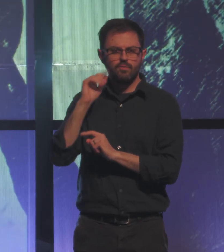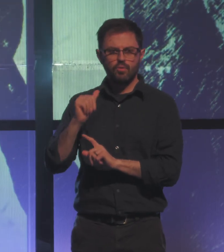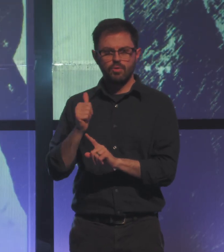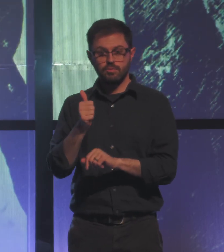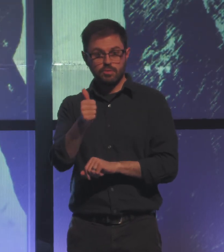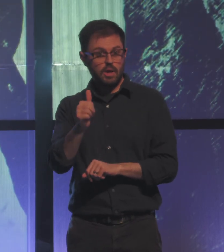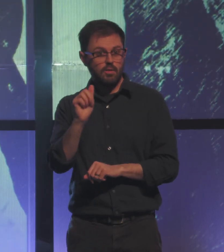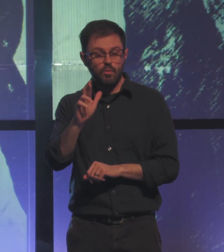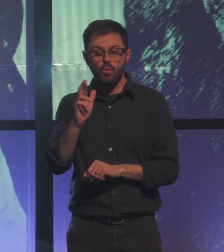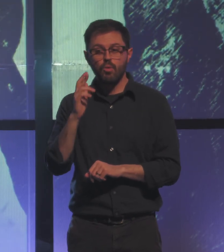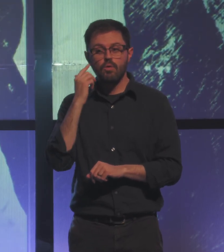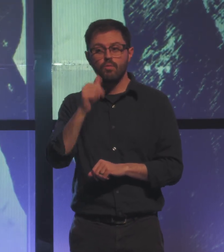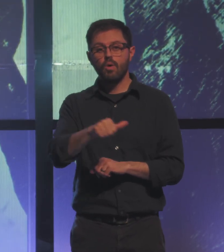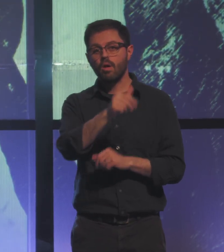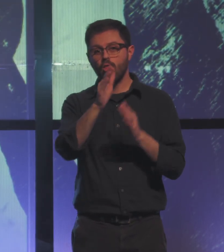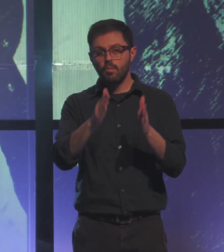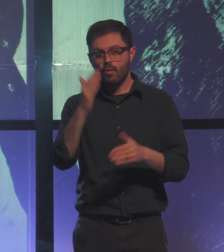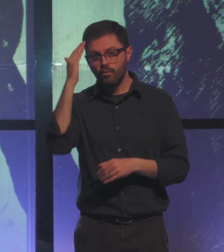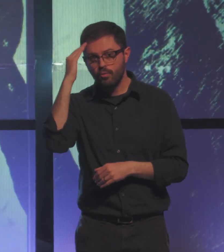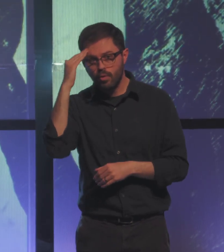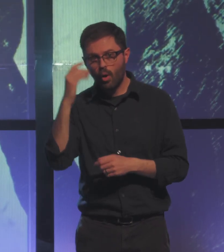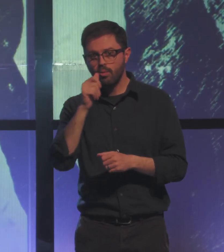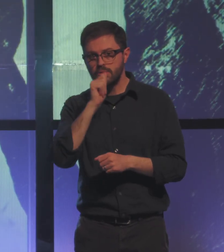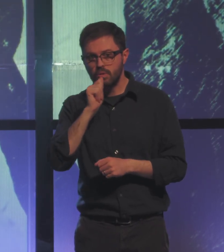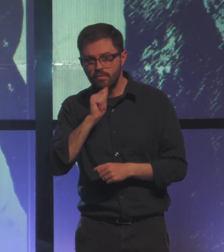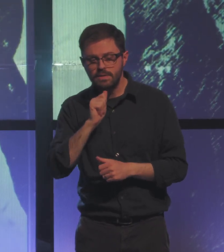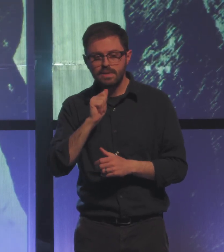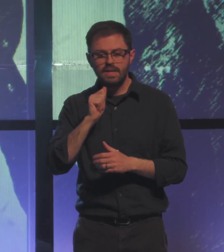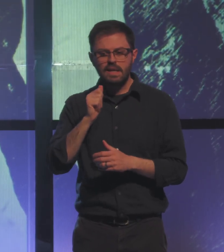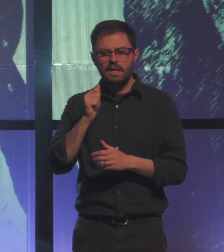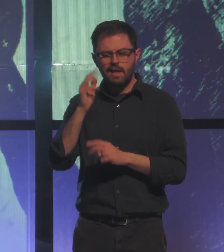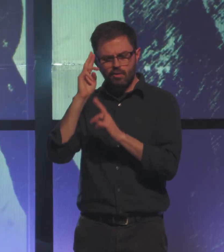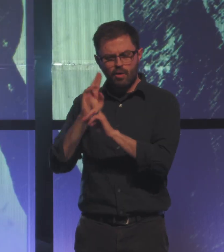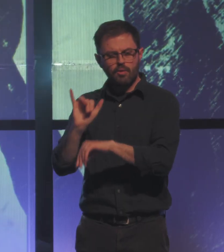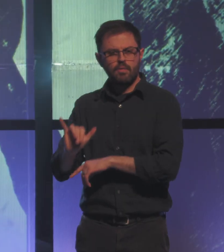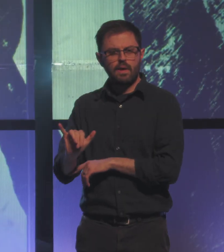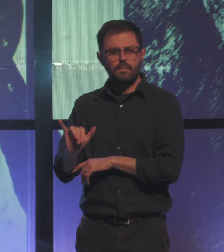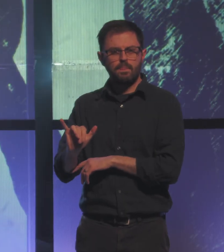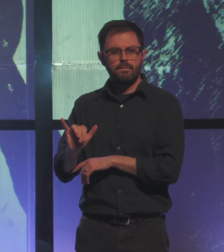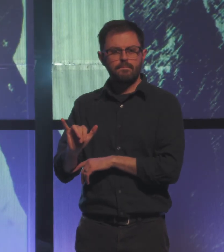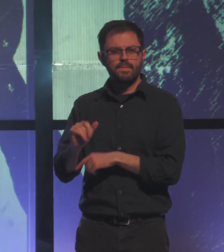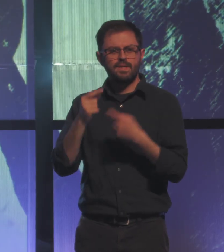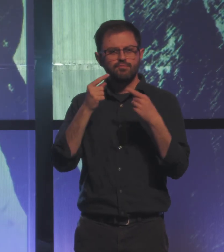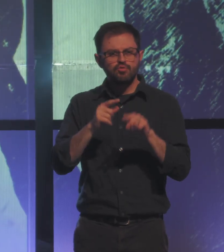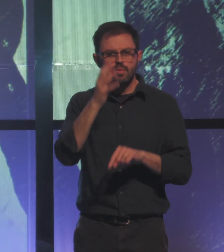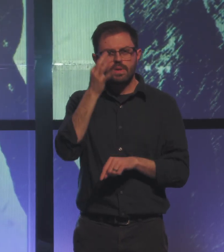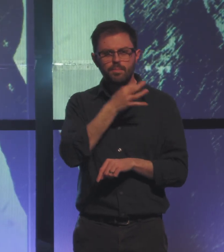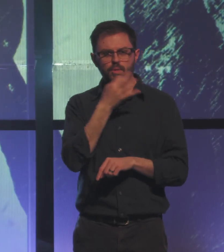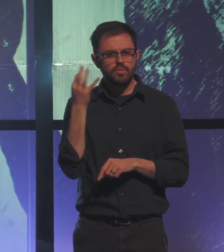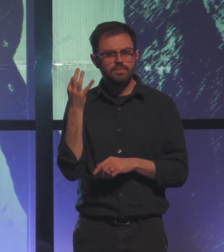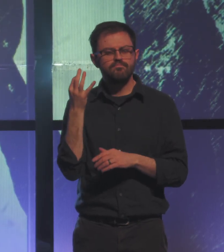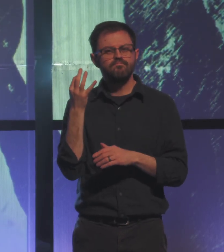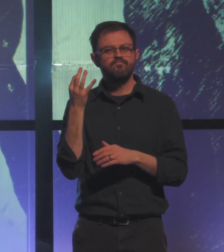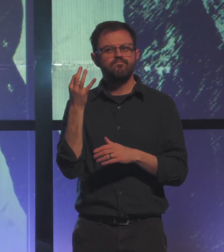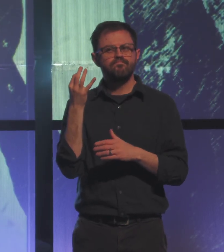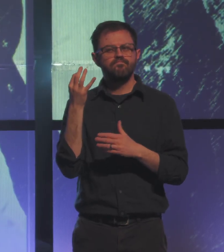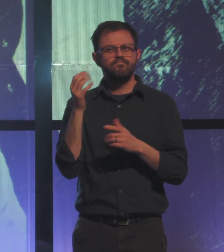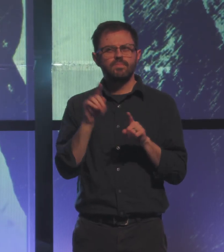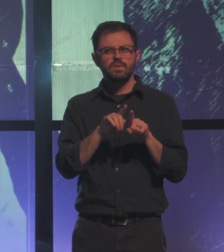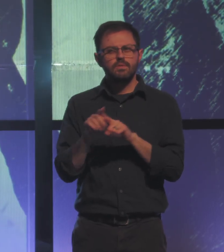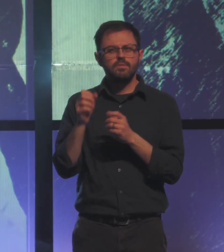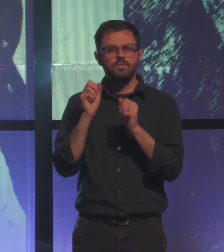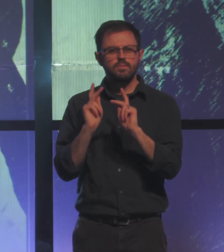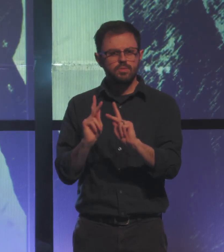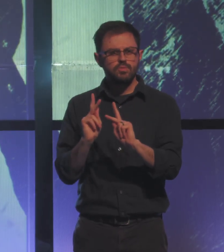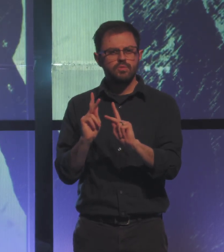know, to honor it. As we partake in communion, it's an opportunity for us